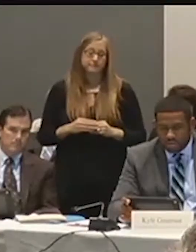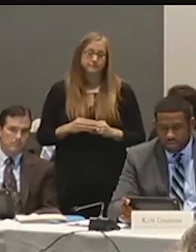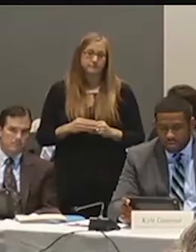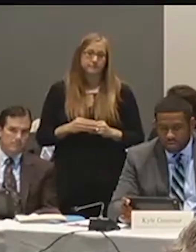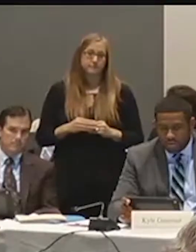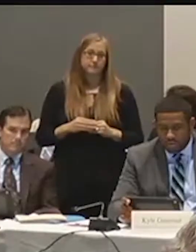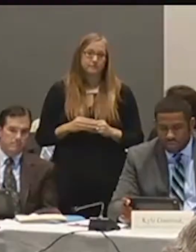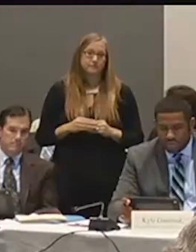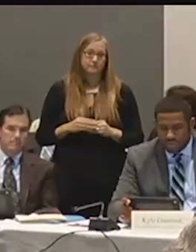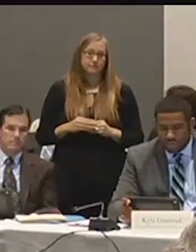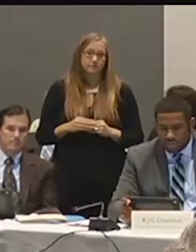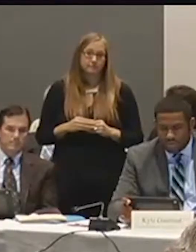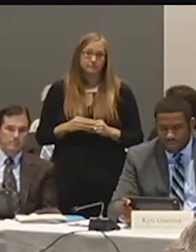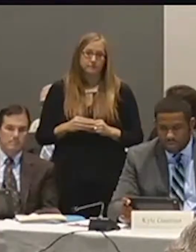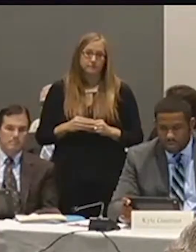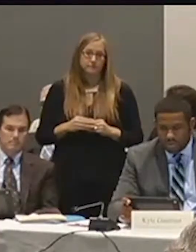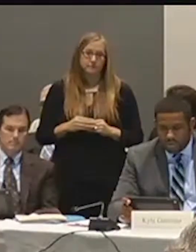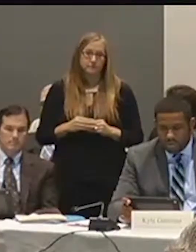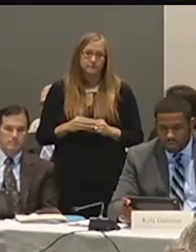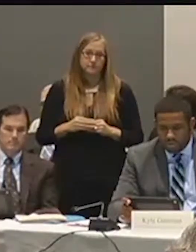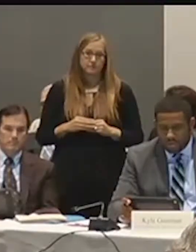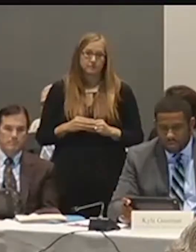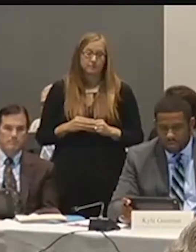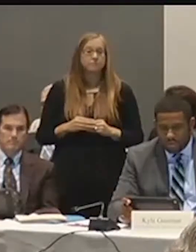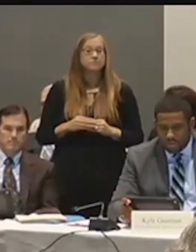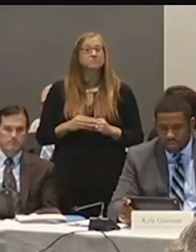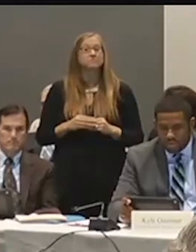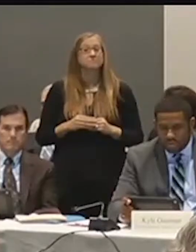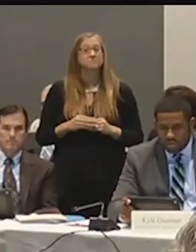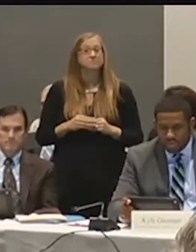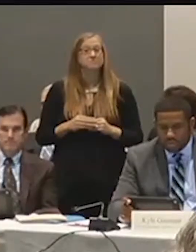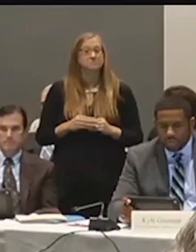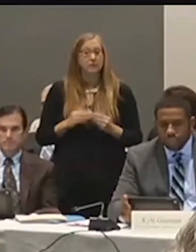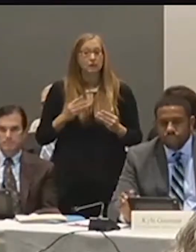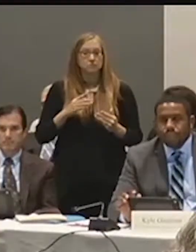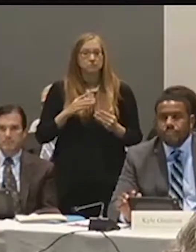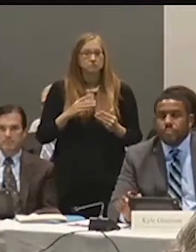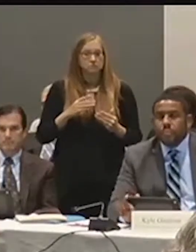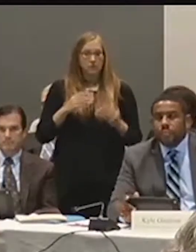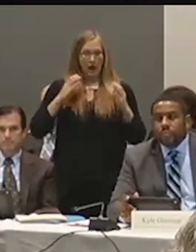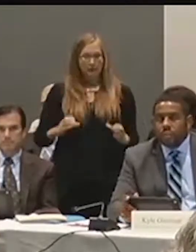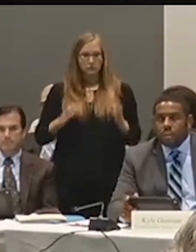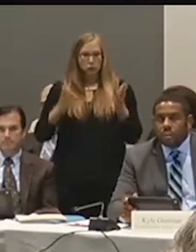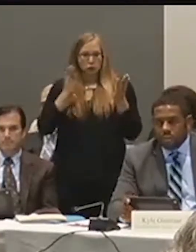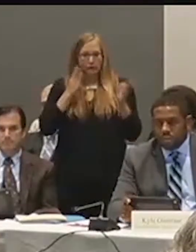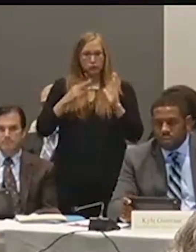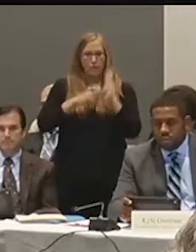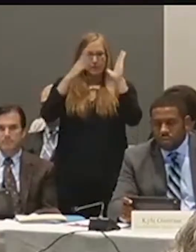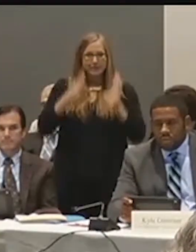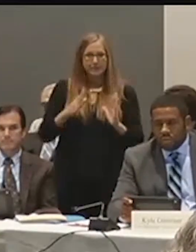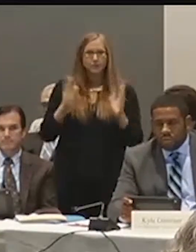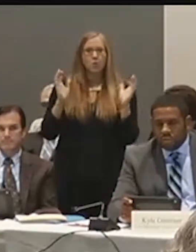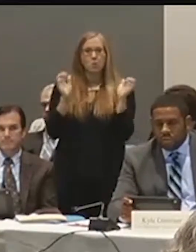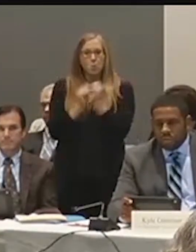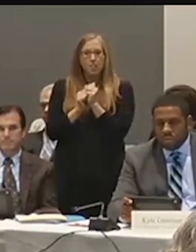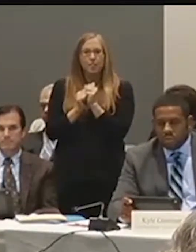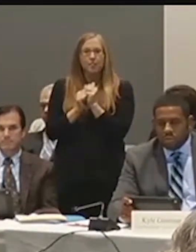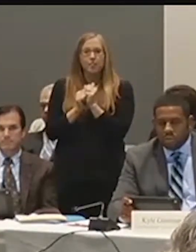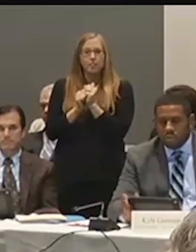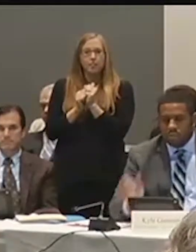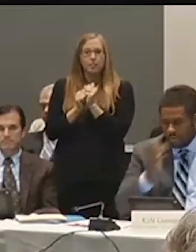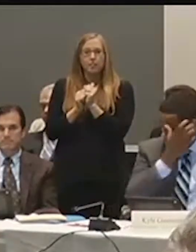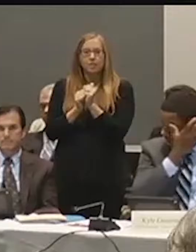actually executed on the ground, day to day, with customer service representatives, with assistance providers, is